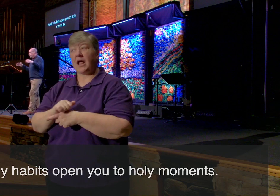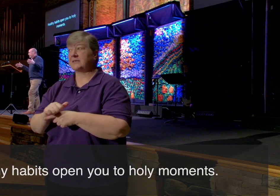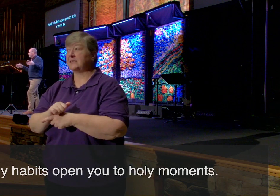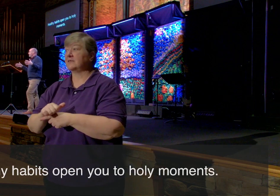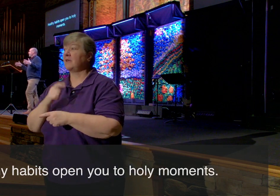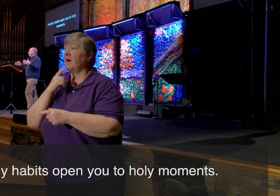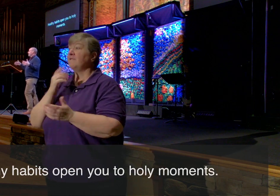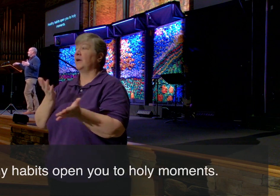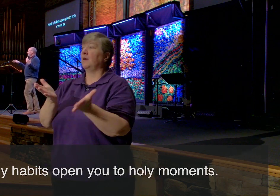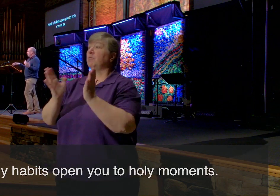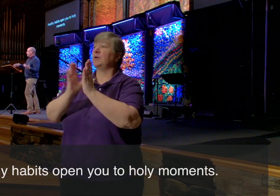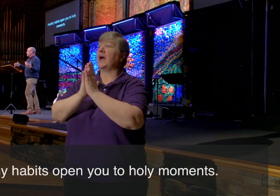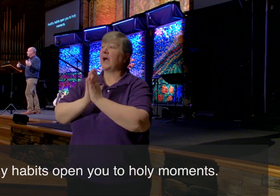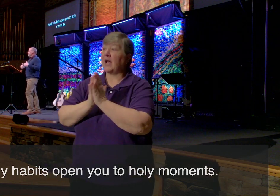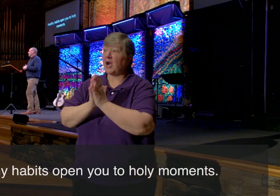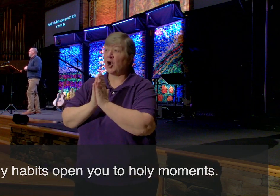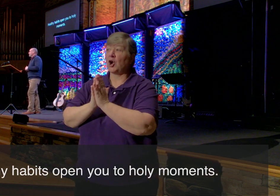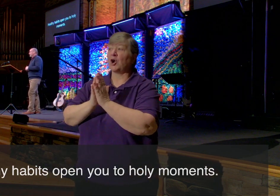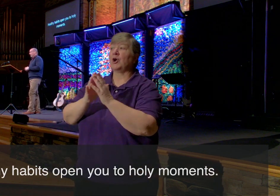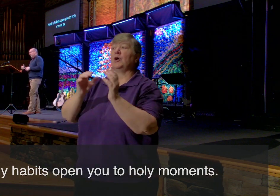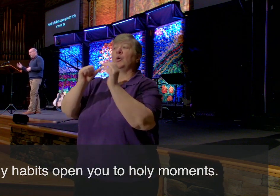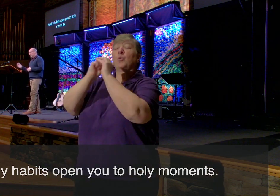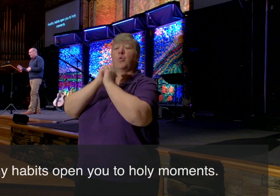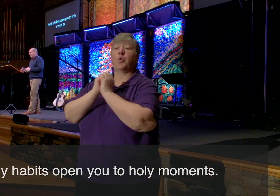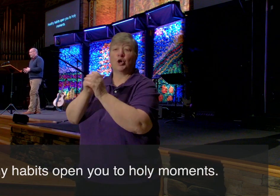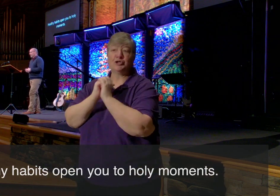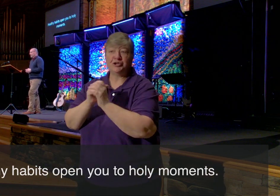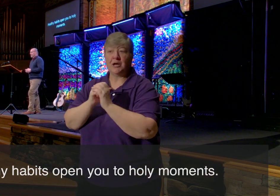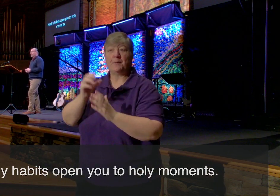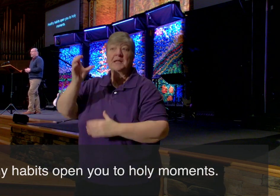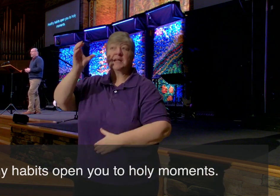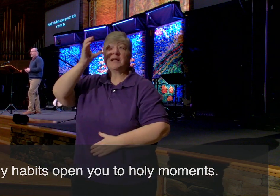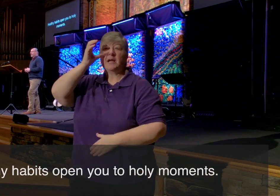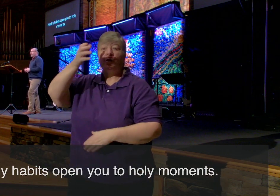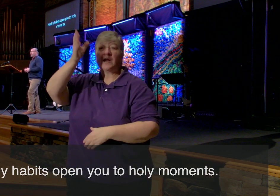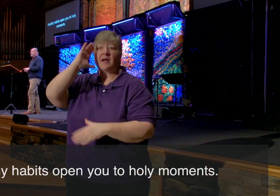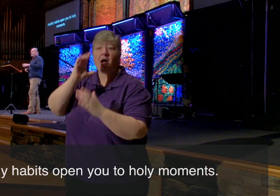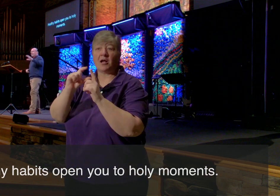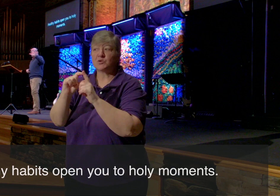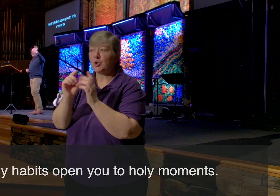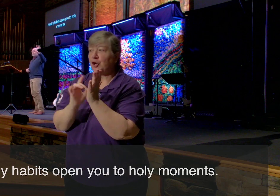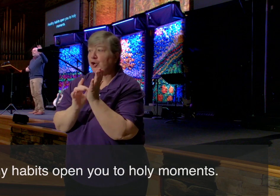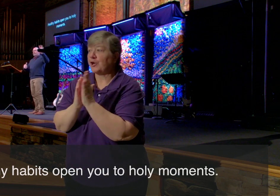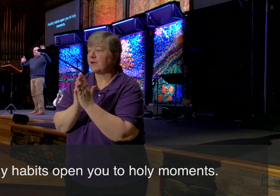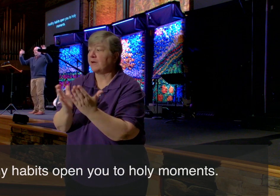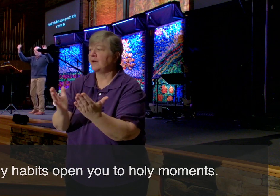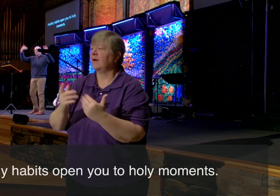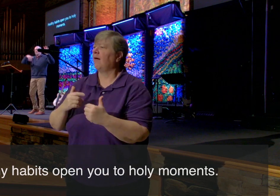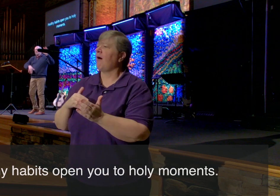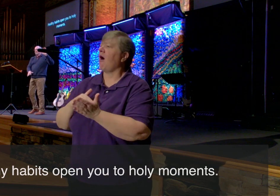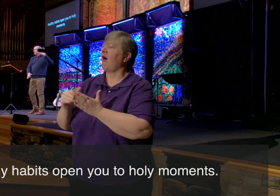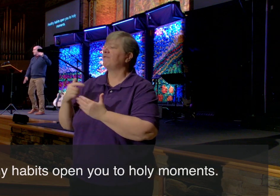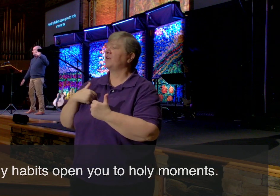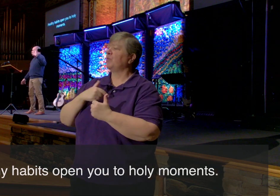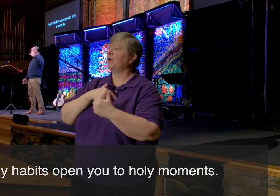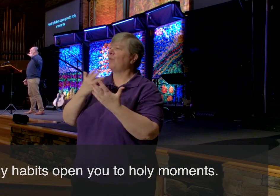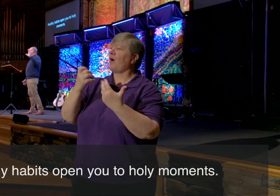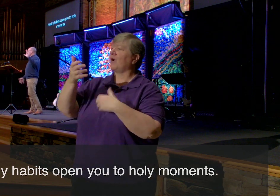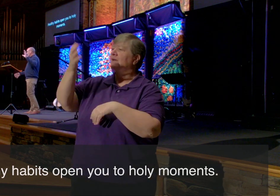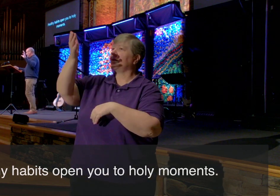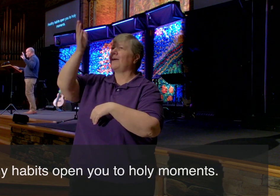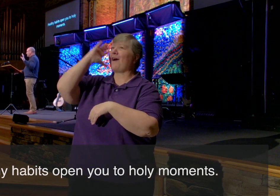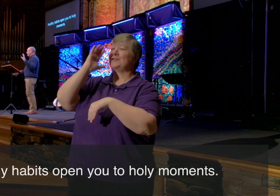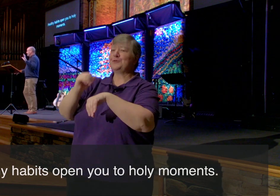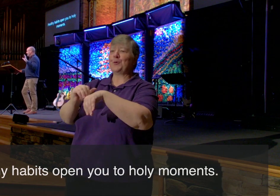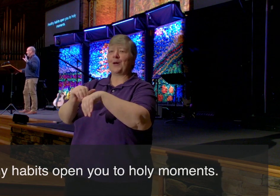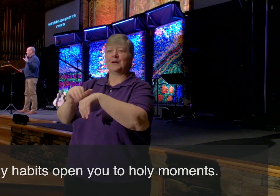practices of prayer, of worship, hearing God's word. So often we want God to mail